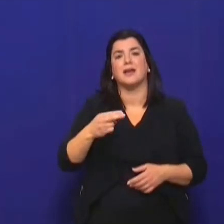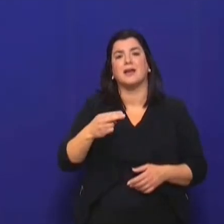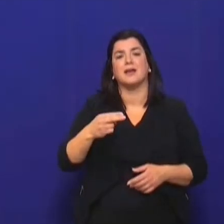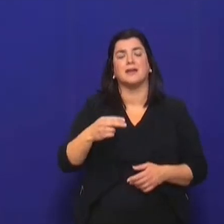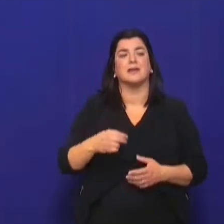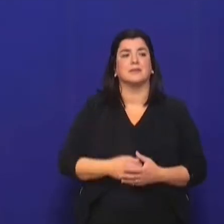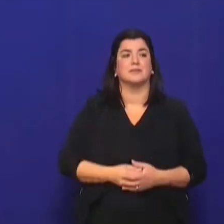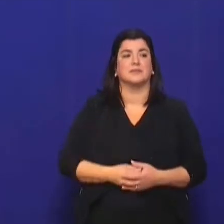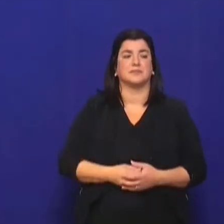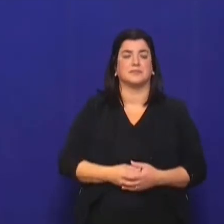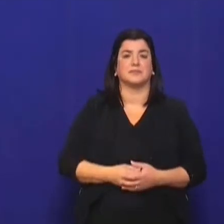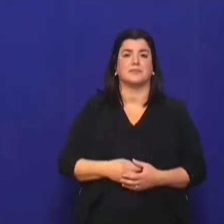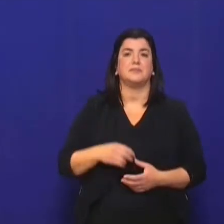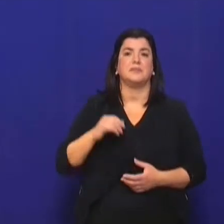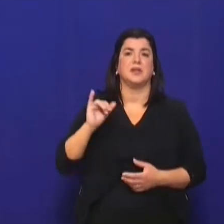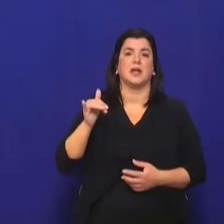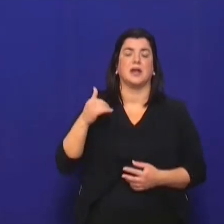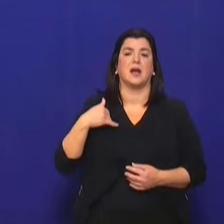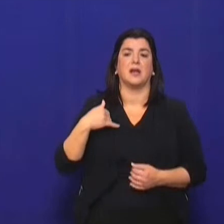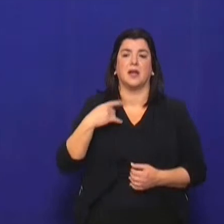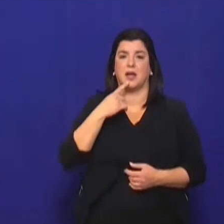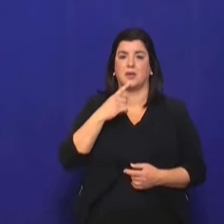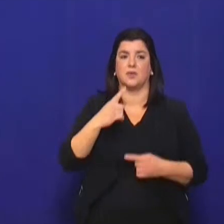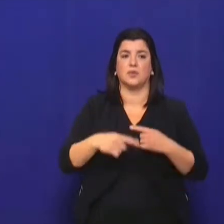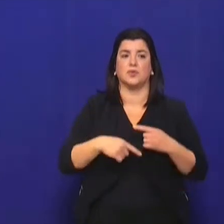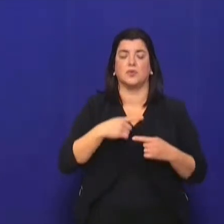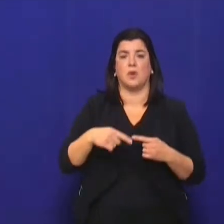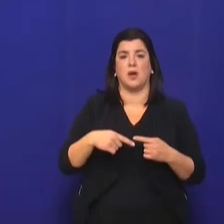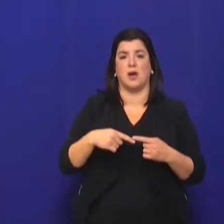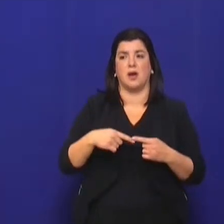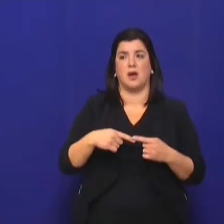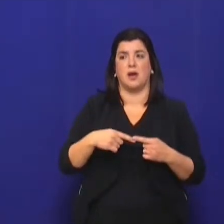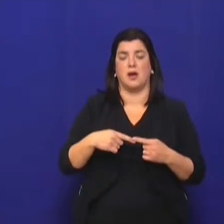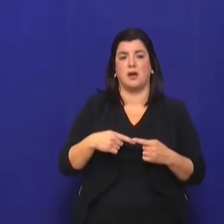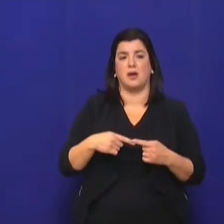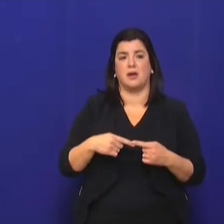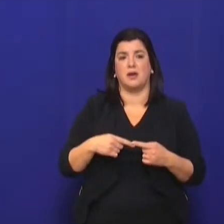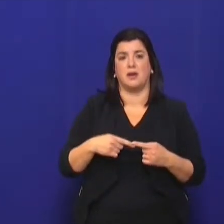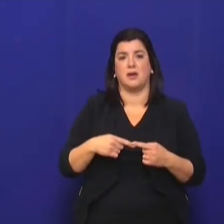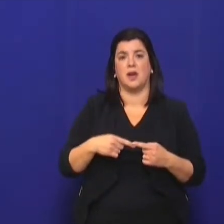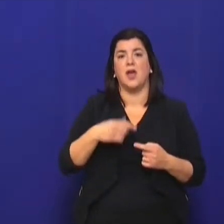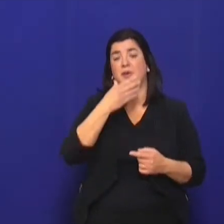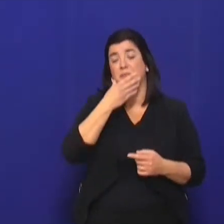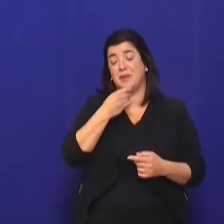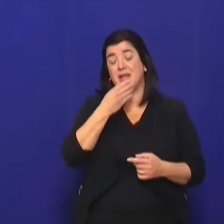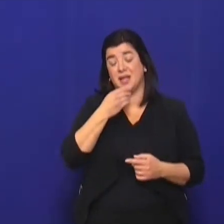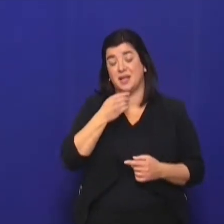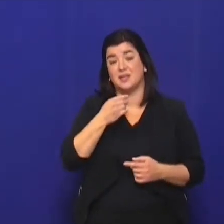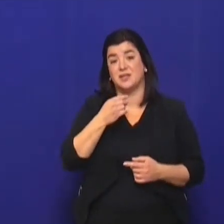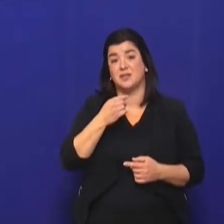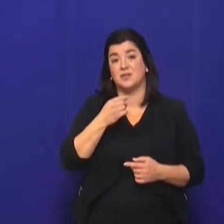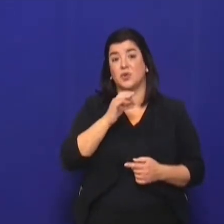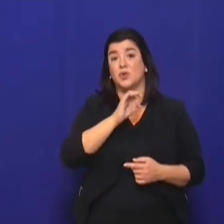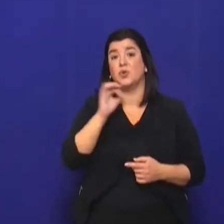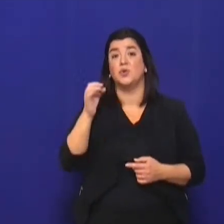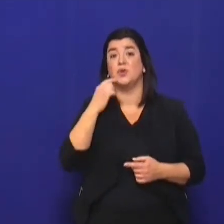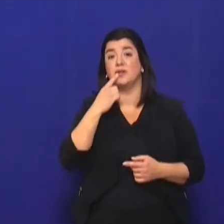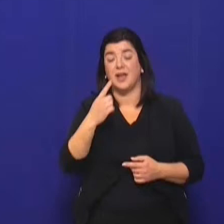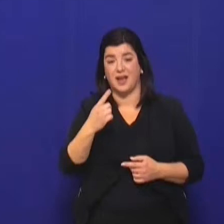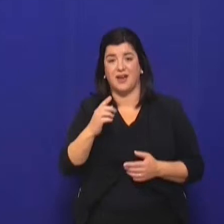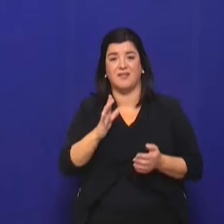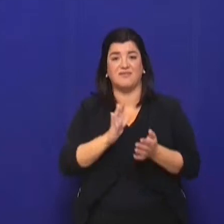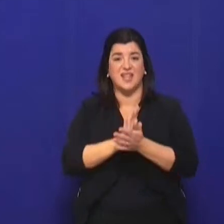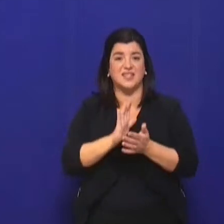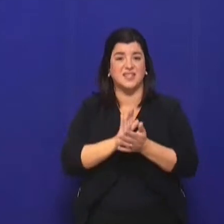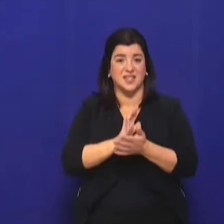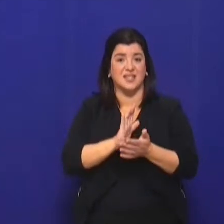Jekk inħarsu naqra kif spjegajt il-każijiet li kellna fil-miliet u dawn il-pik li konna qegħdin naraw dawn